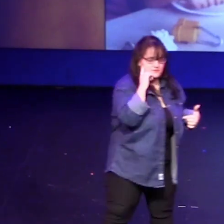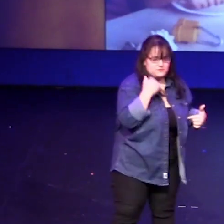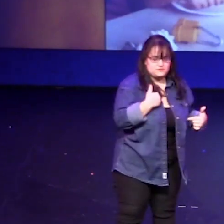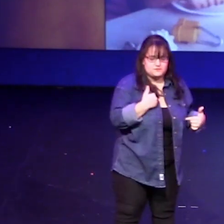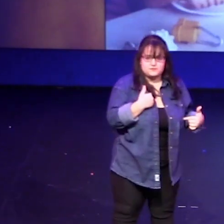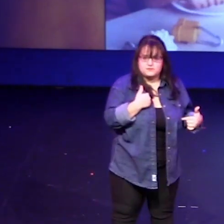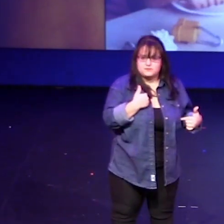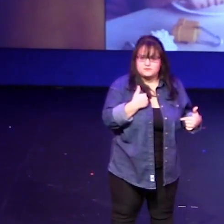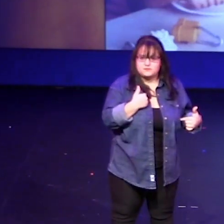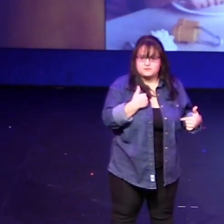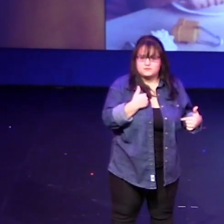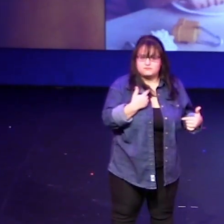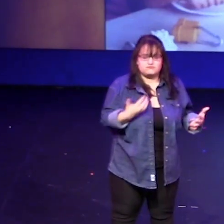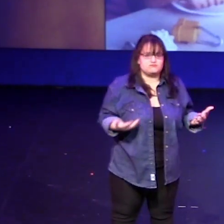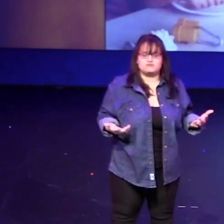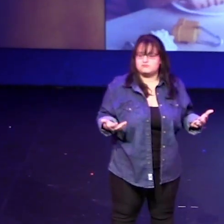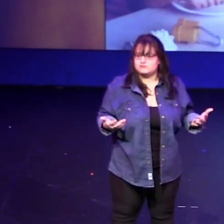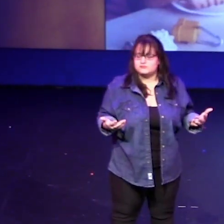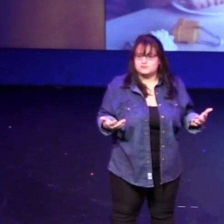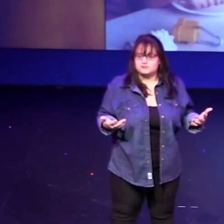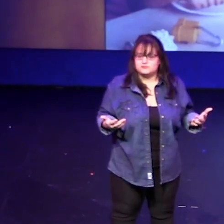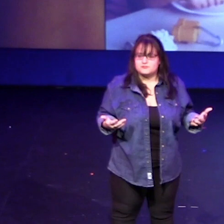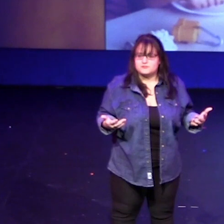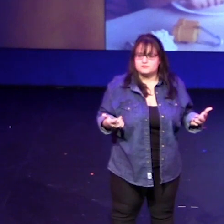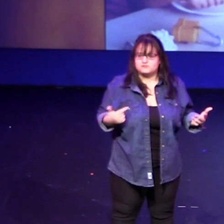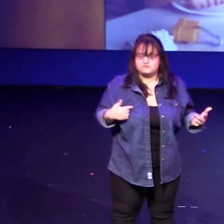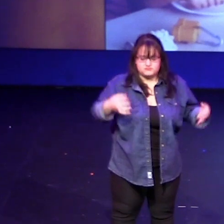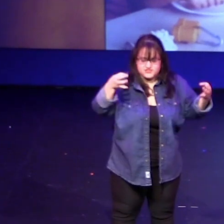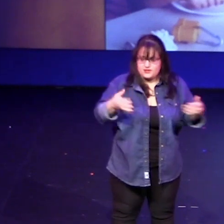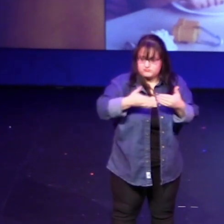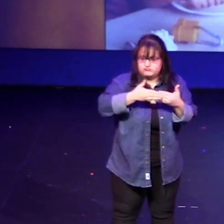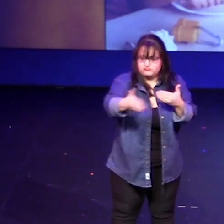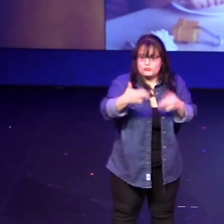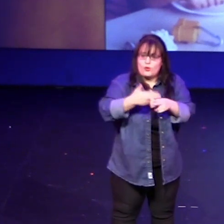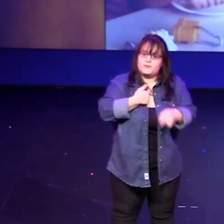hearing person. But I'd always been told I wasn't deaf.